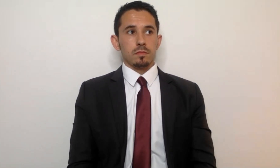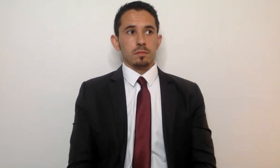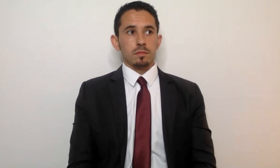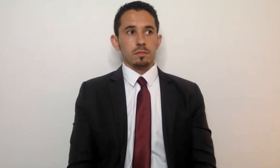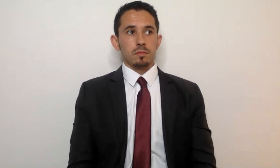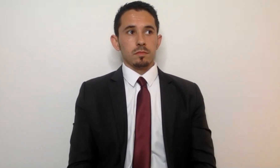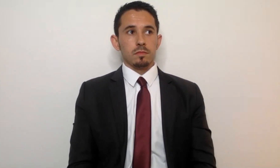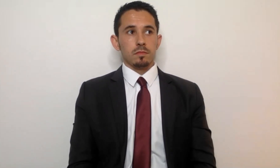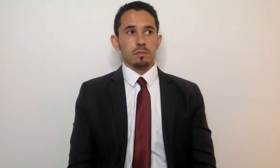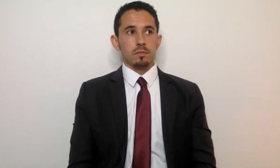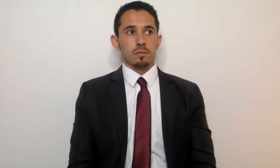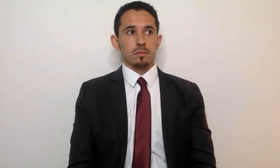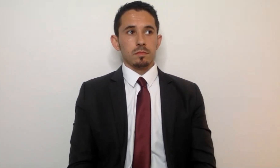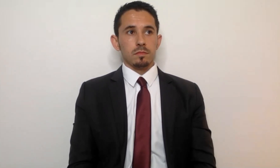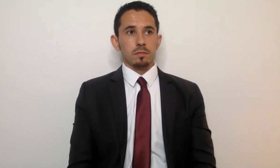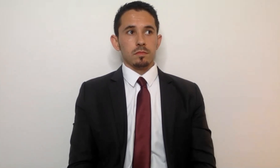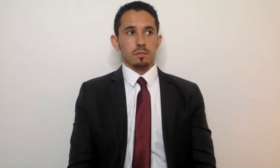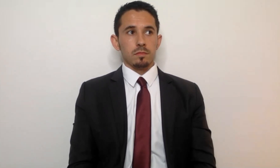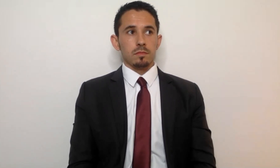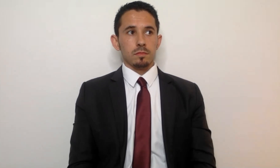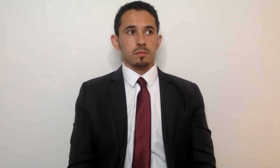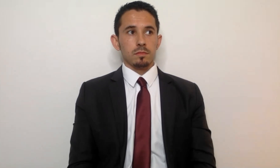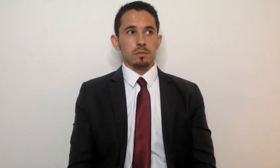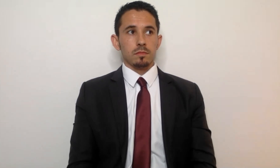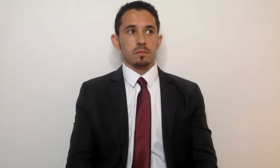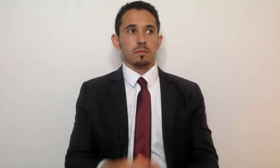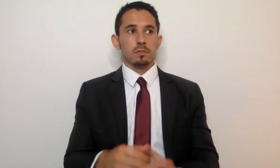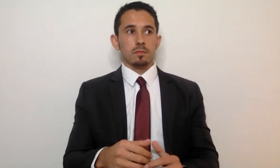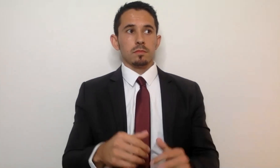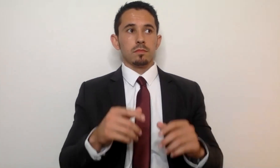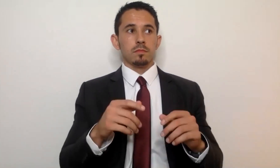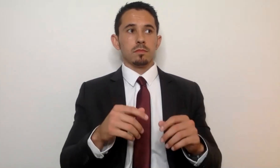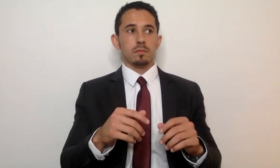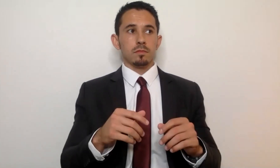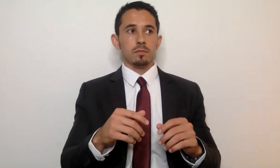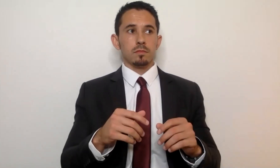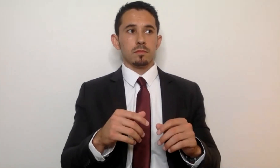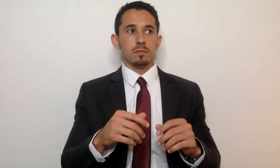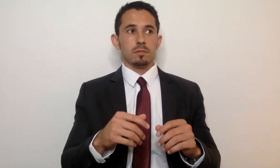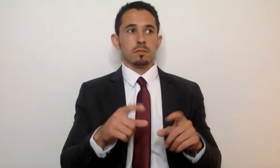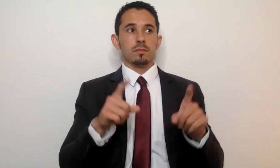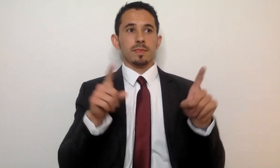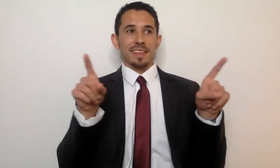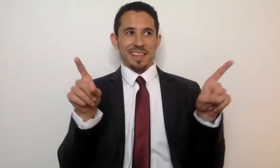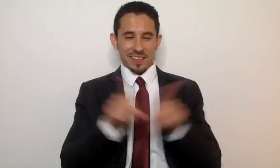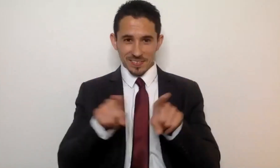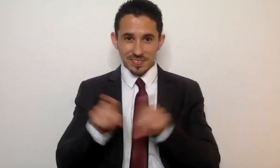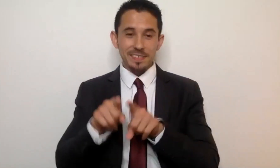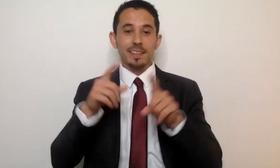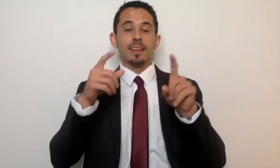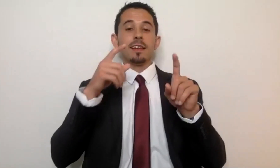if an animal if a host animal is infected, then there's a much higher chance that those ticks that are feeding from it will also be infected.